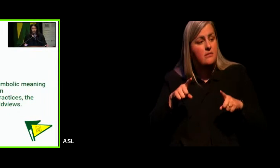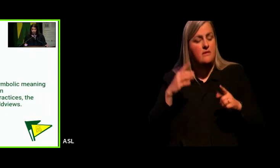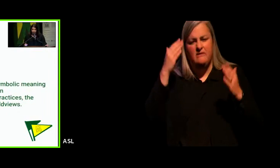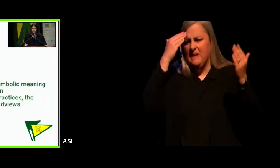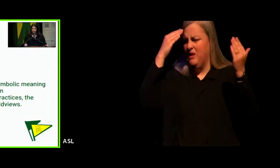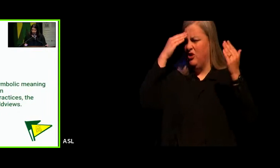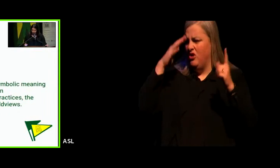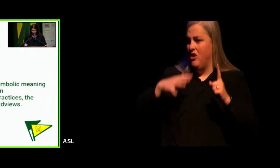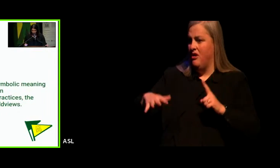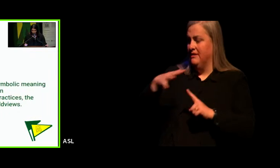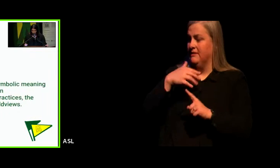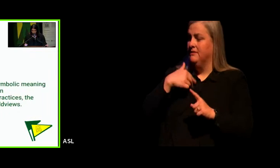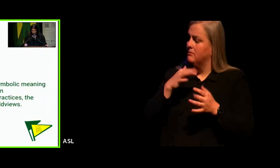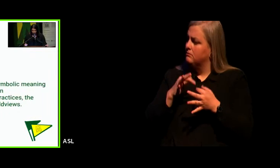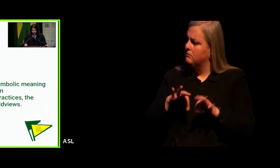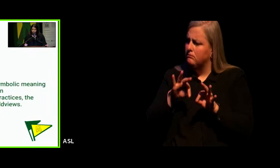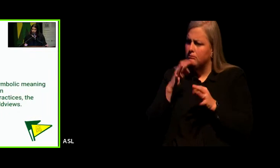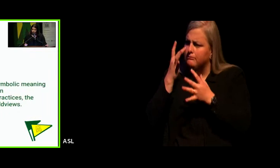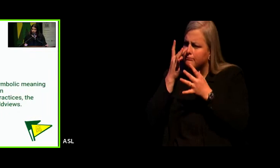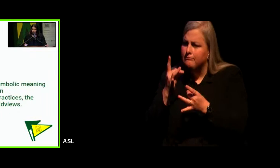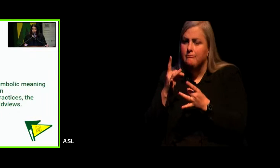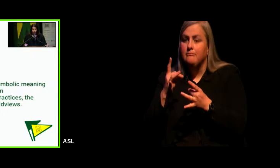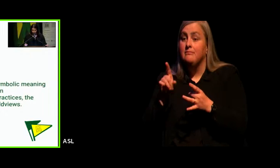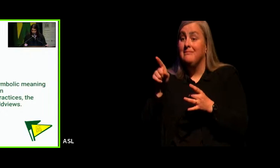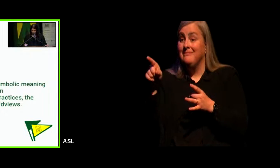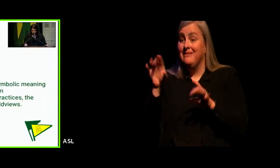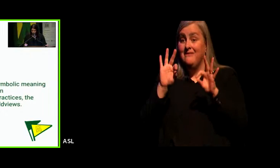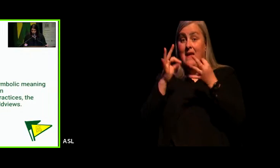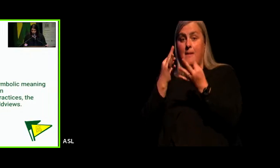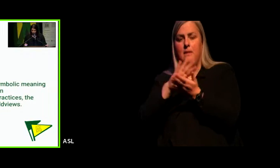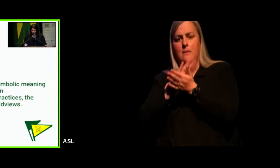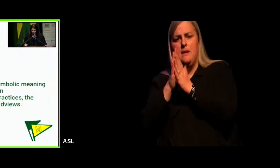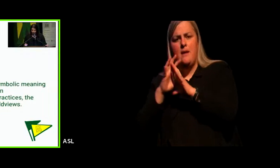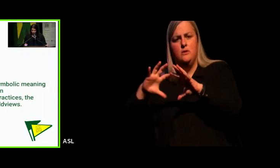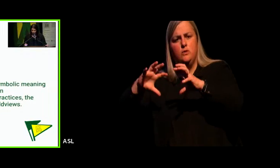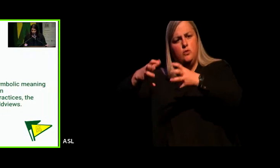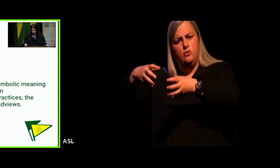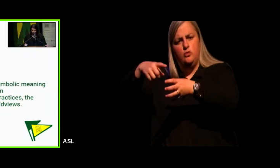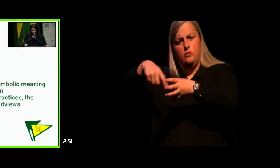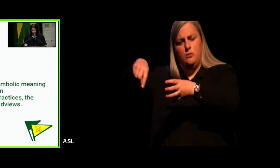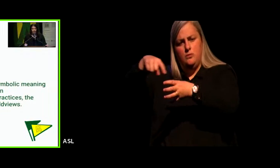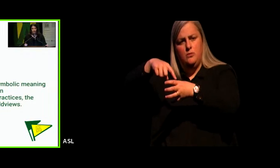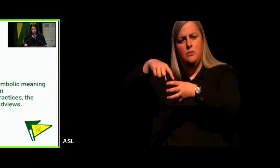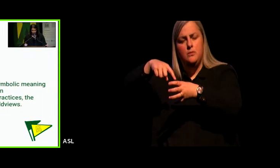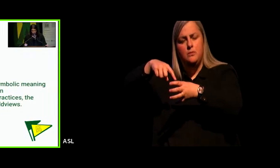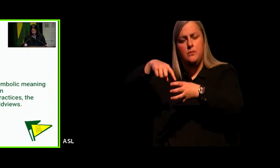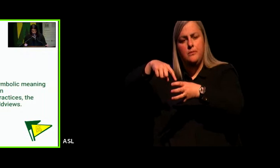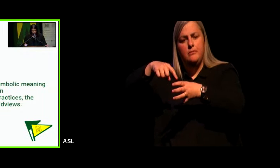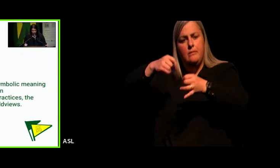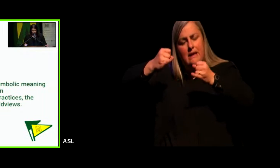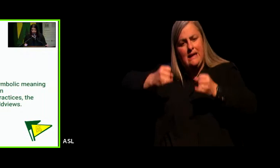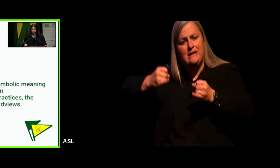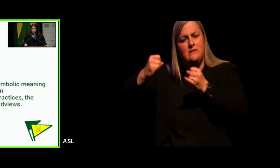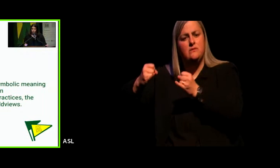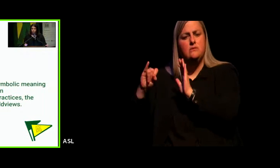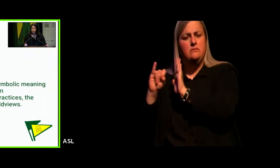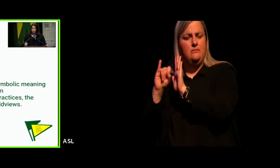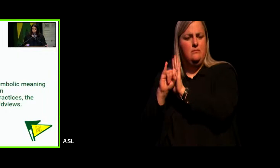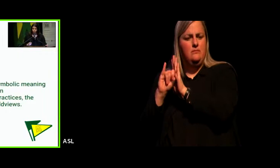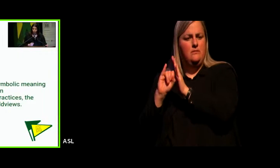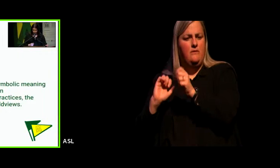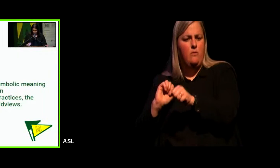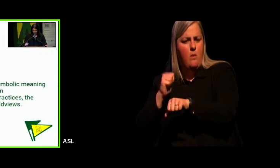of particular interest, as the family then becomes a group, a site rather of group and individual identity